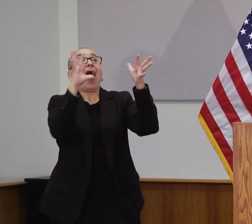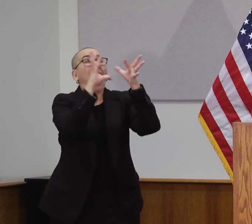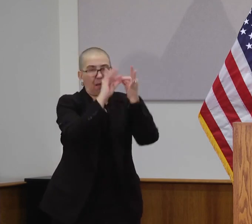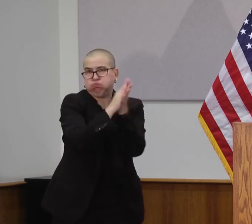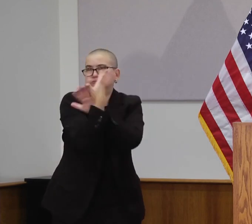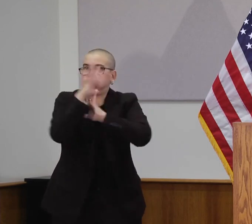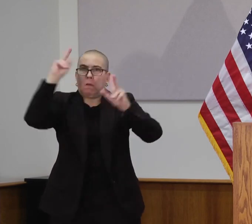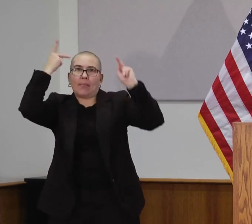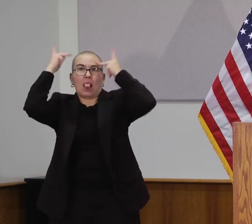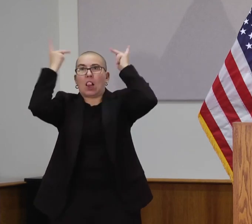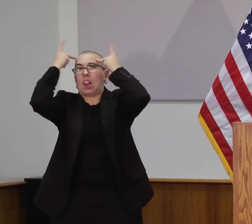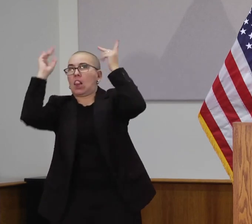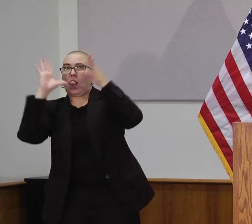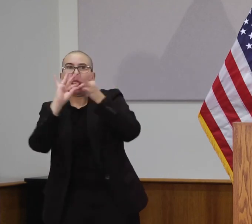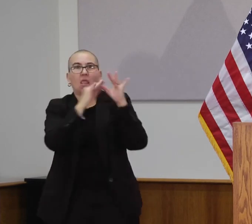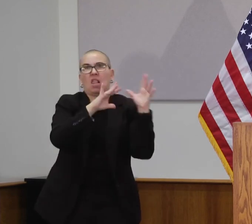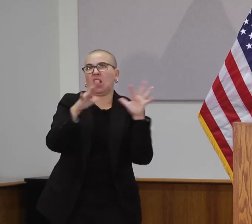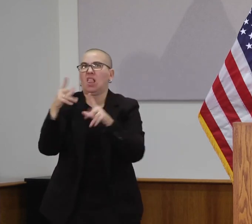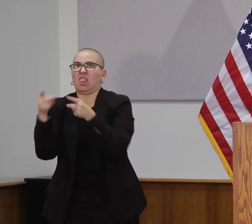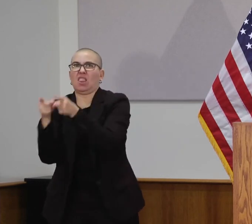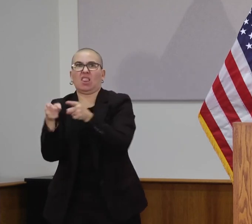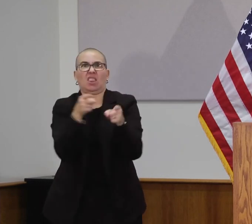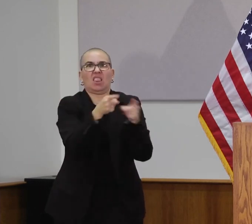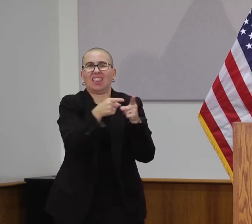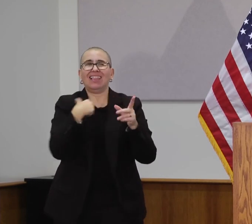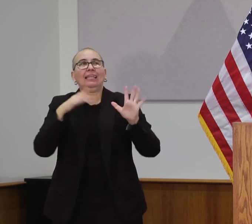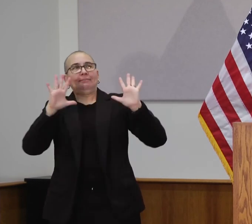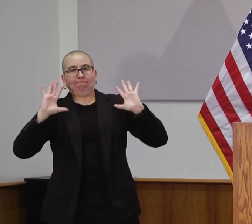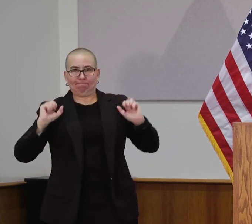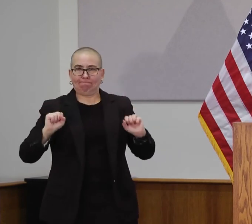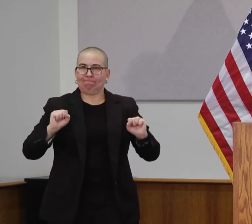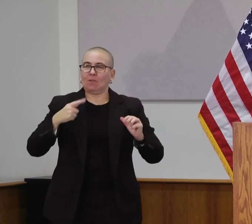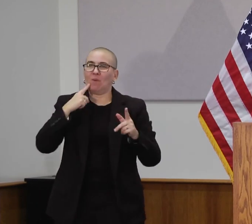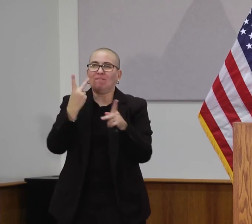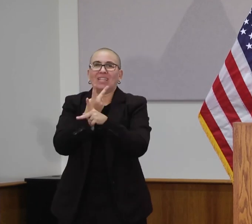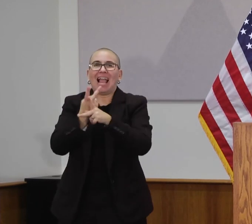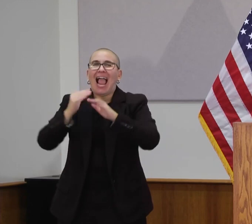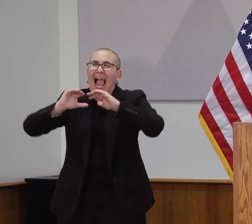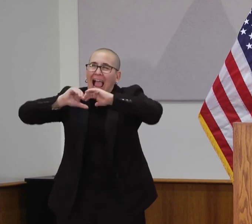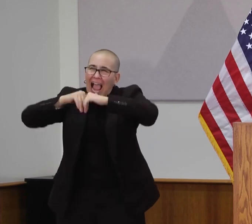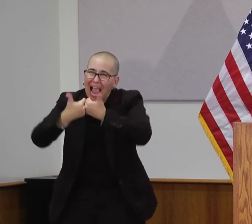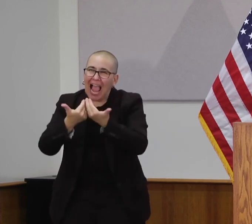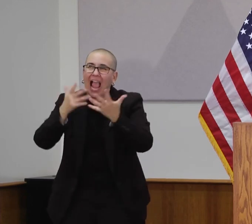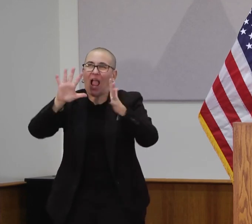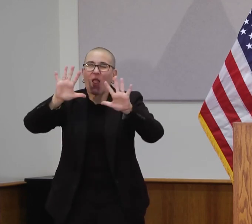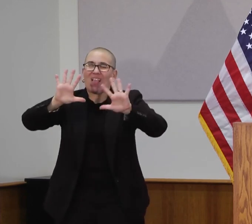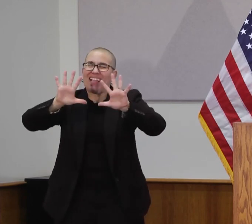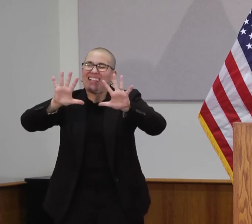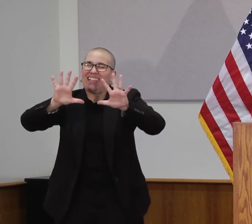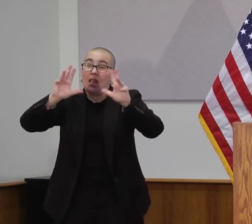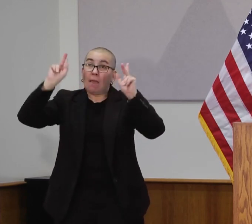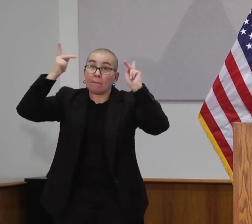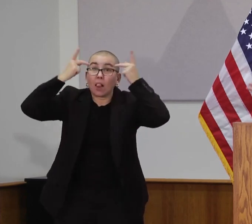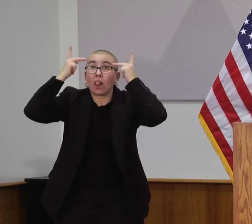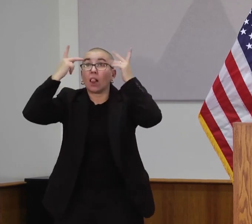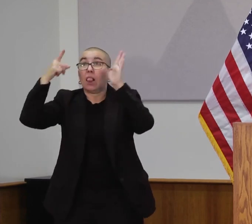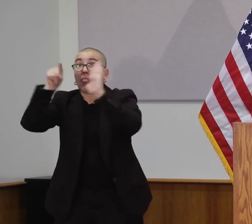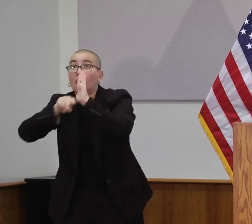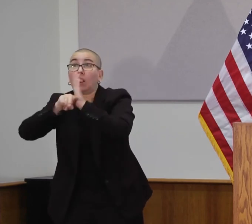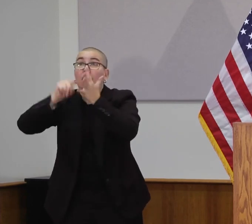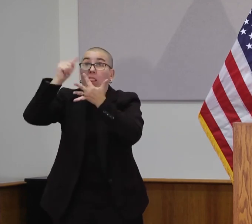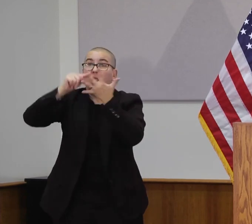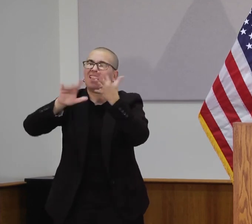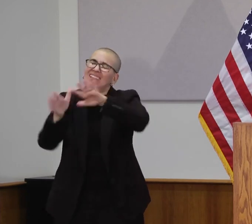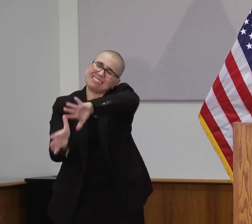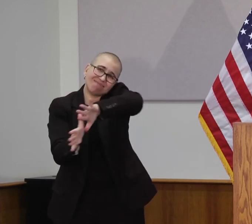crisis, and it's all the way up. We've got to figure out a way to ratchet that down. But this public safety